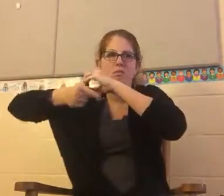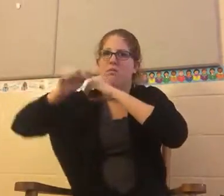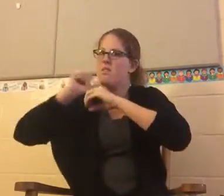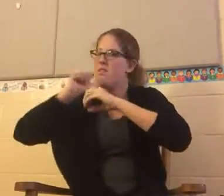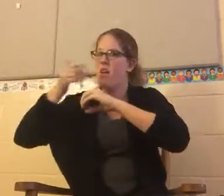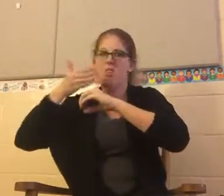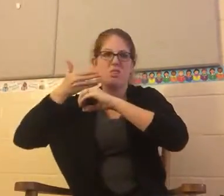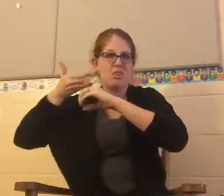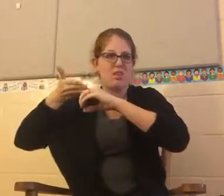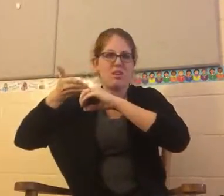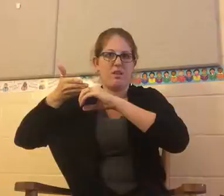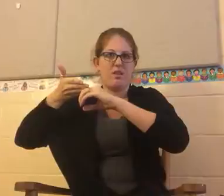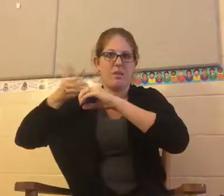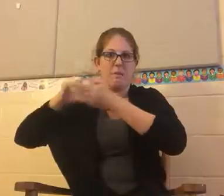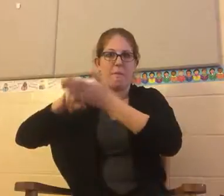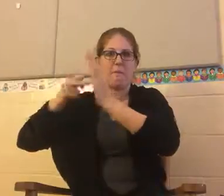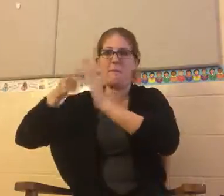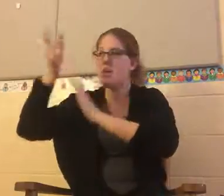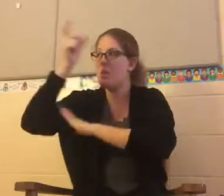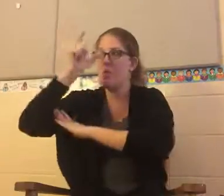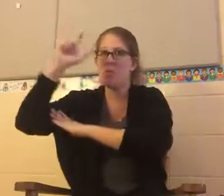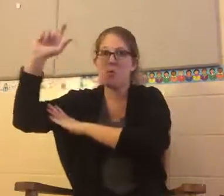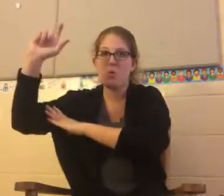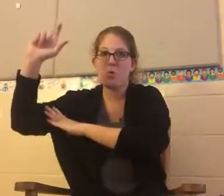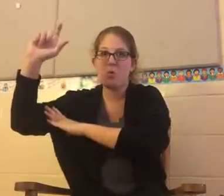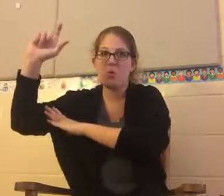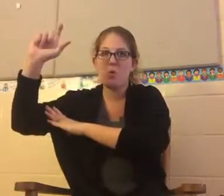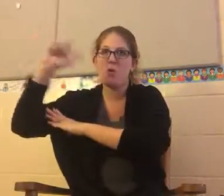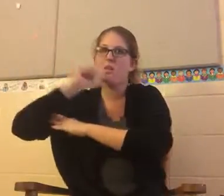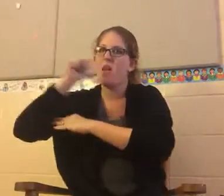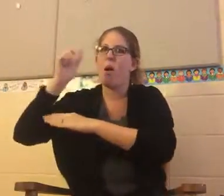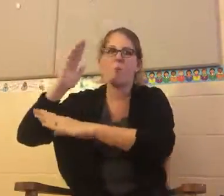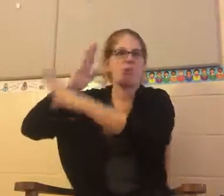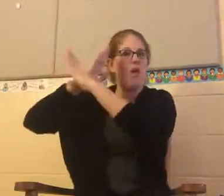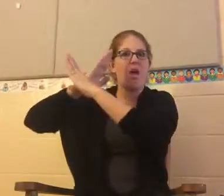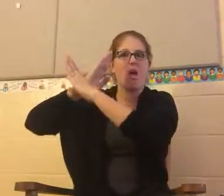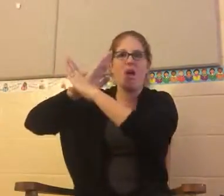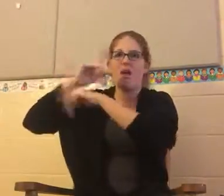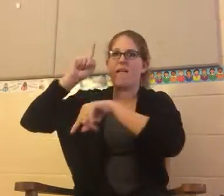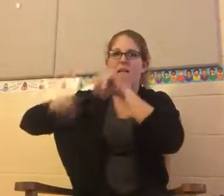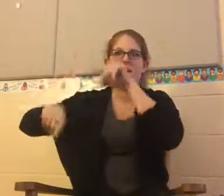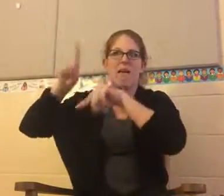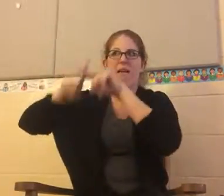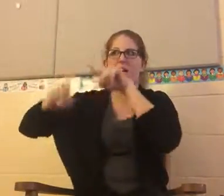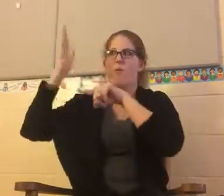the moon has nothing to protect it from all the meteoroids that zoom throughout space.